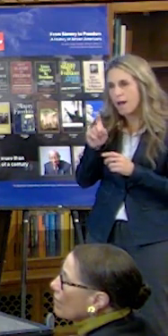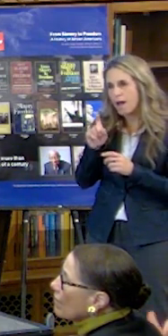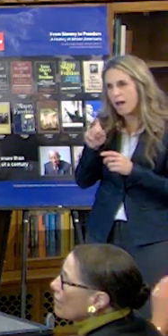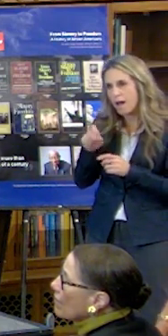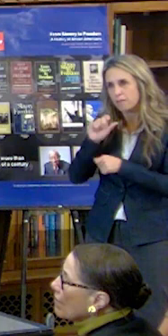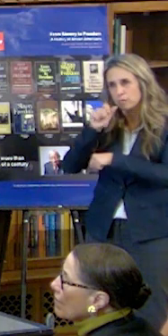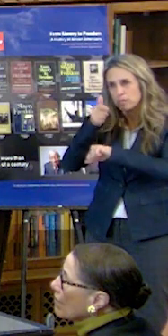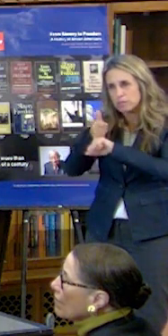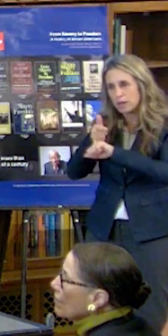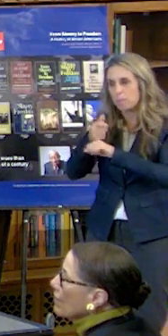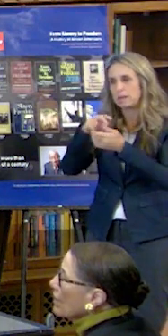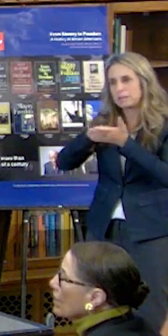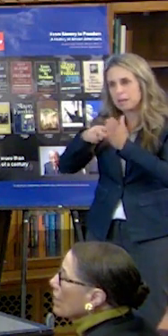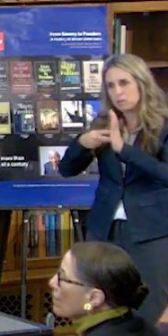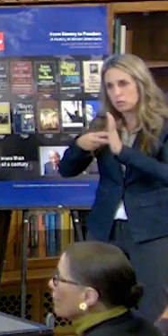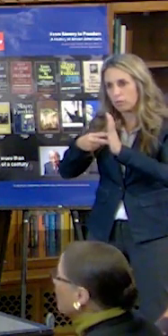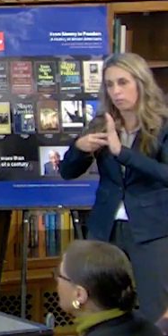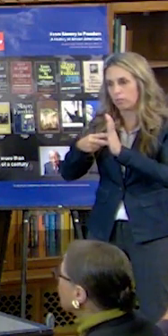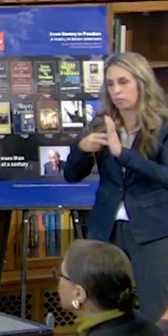kinds of